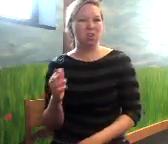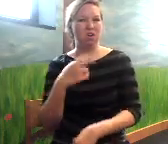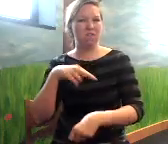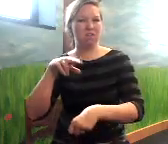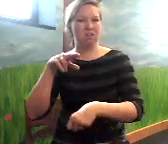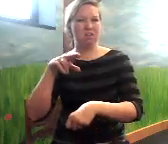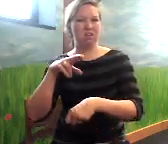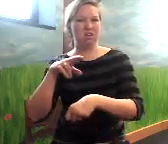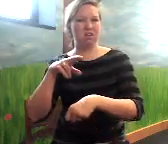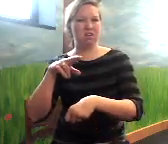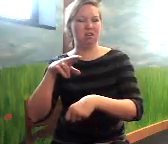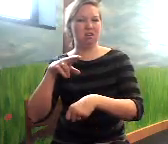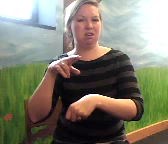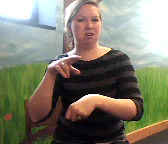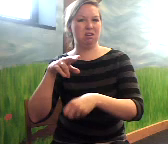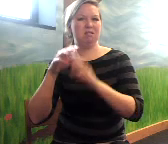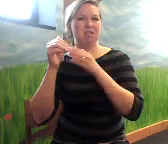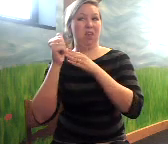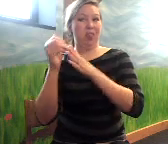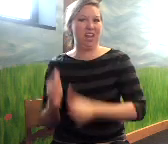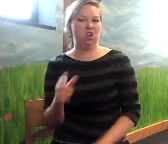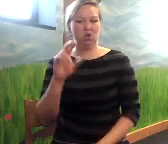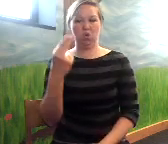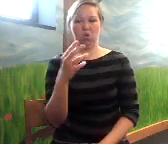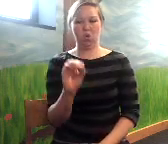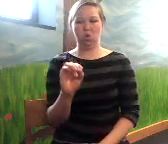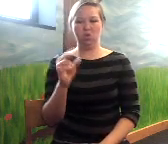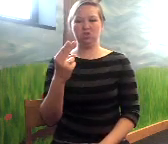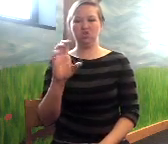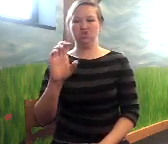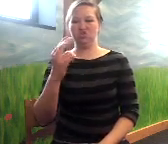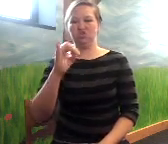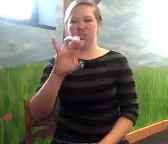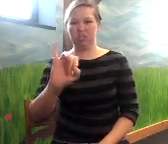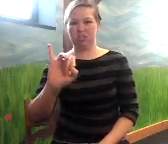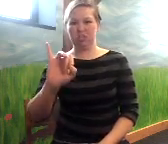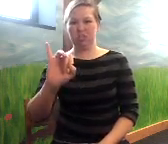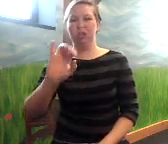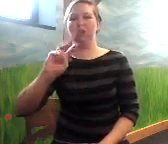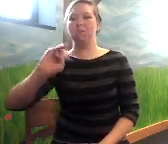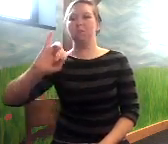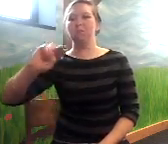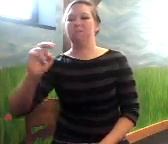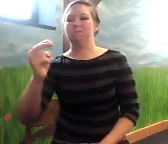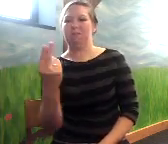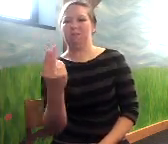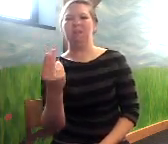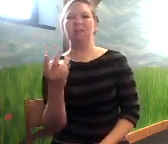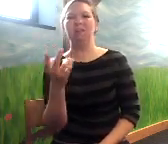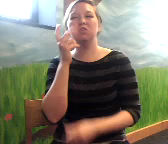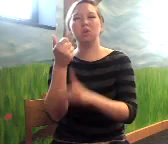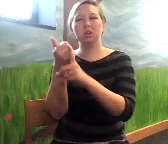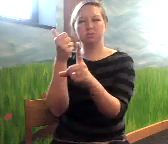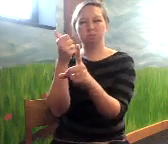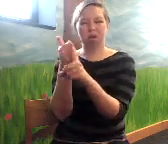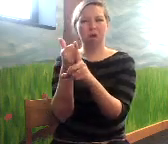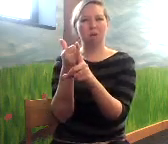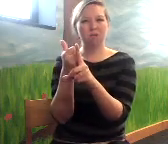communist, the prism didn't allow them to see the reality that he was first